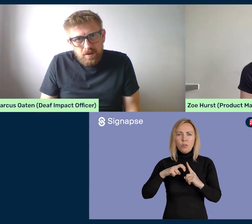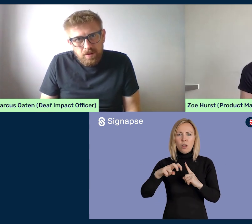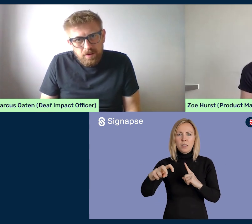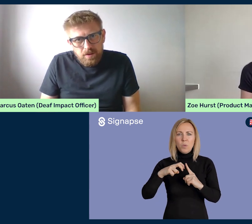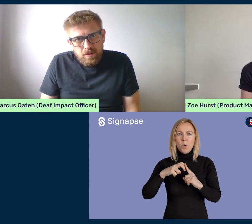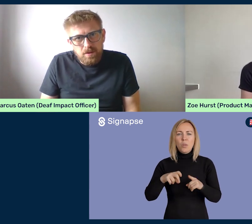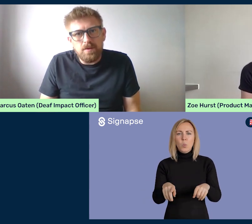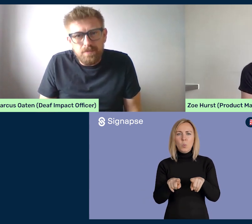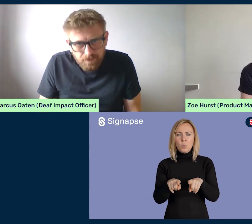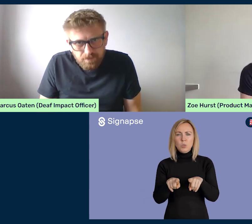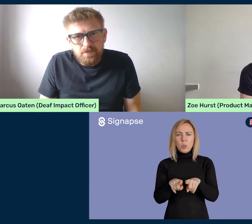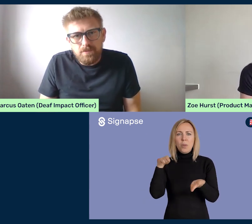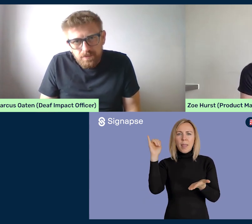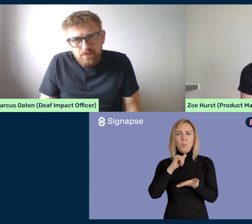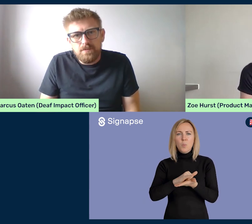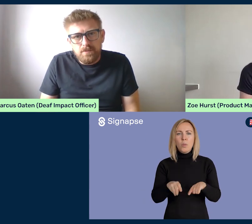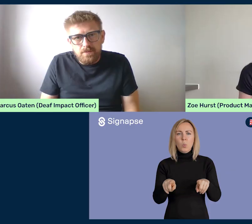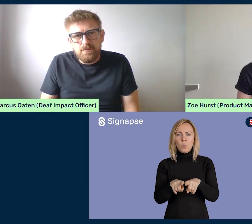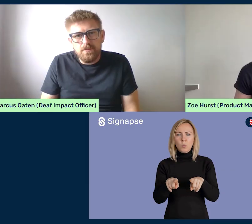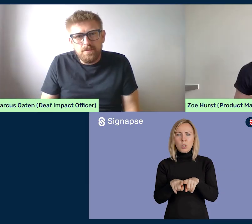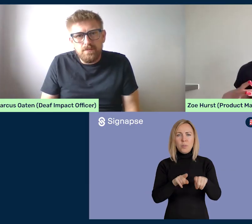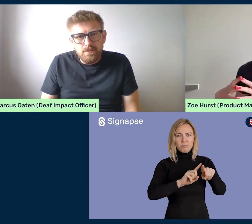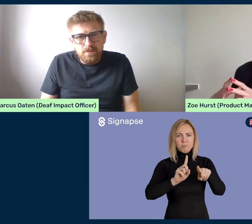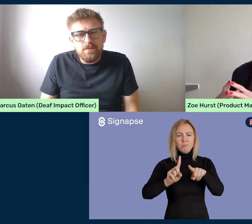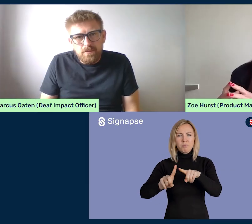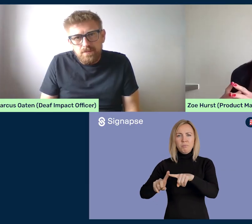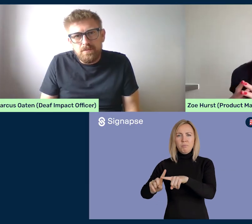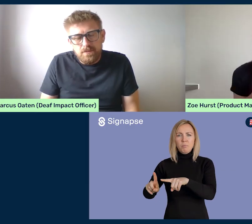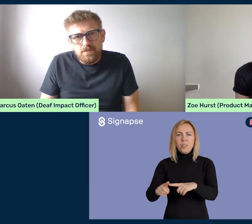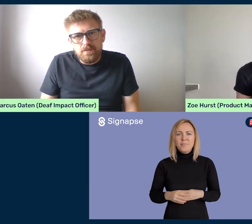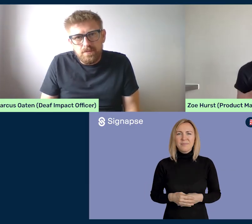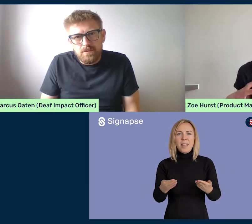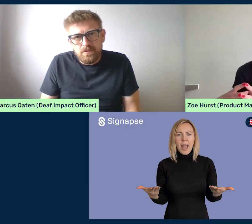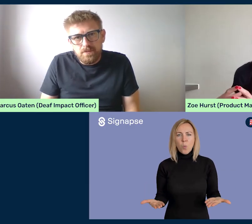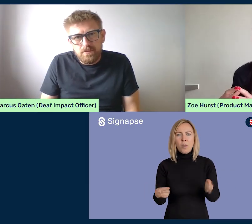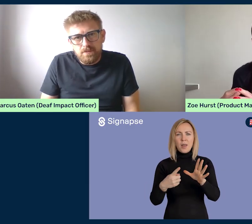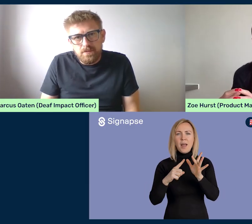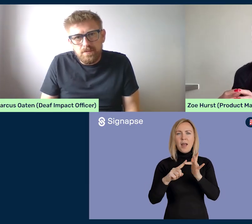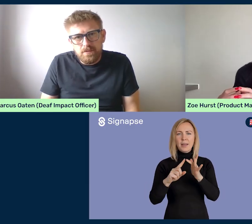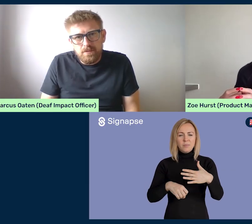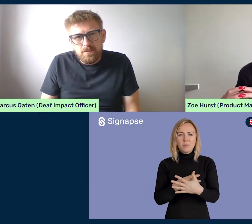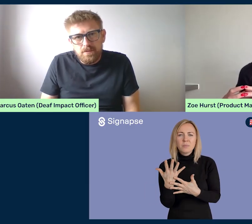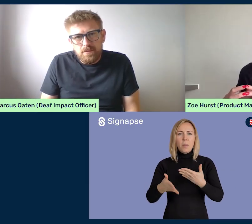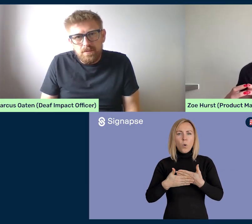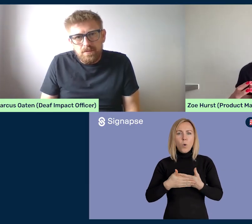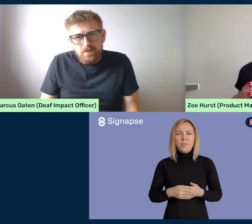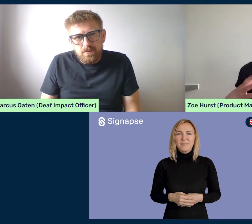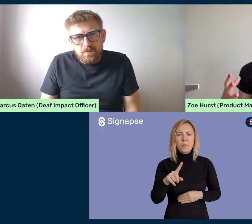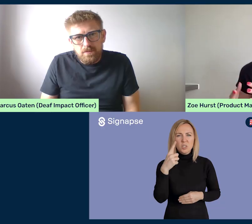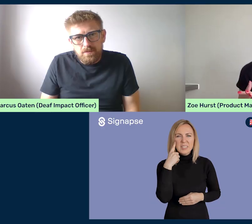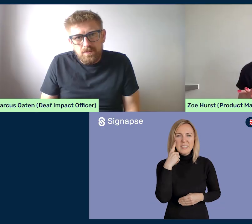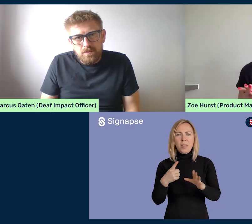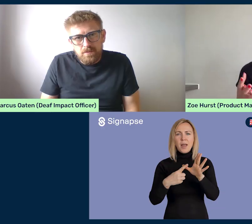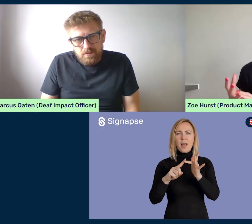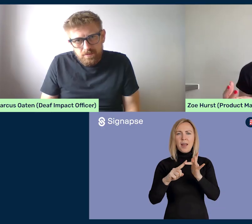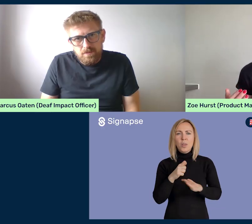or airports, things like that. But now, with the new kind of evolution of where they're getting to,